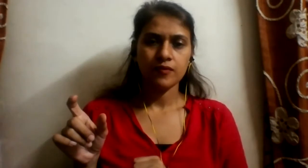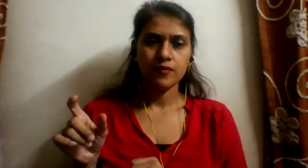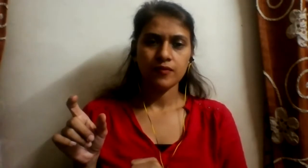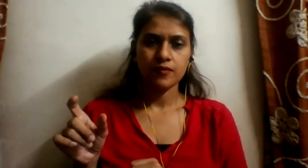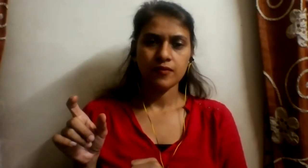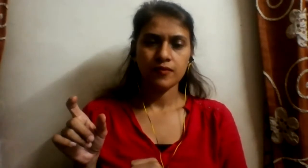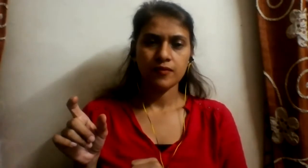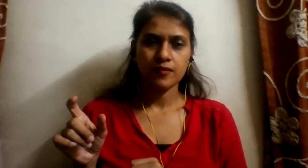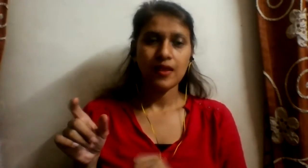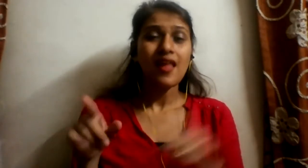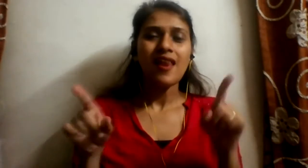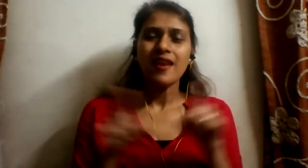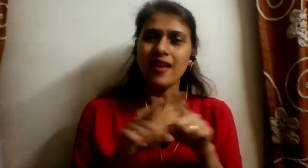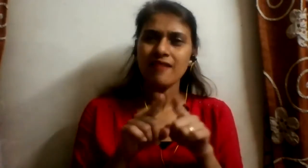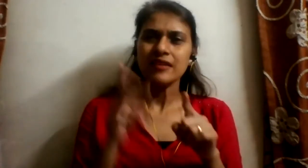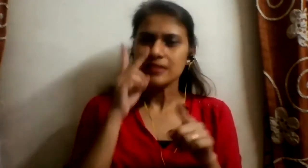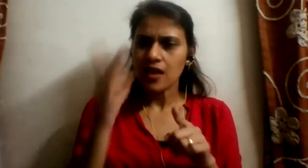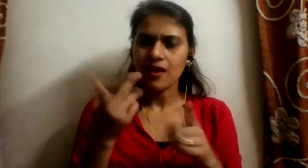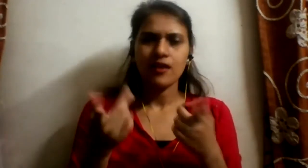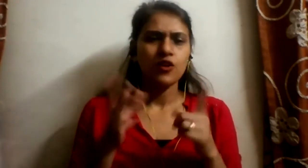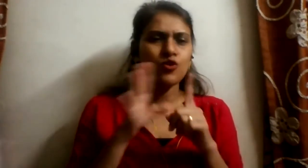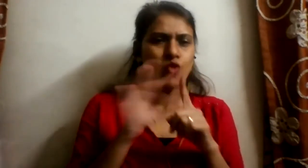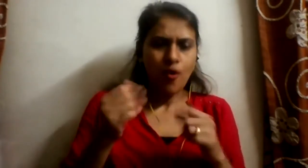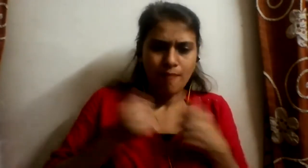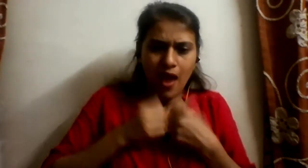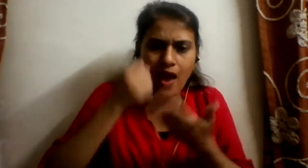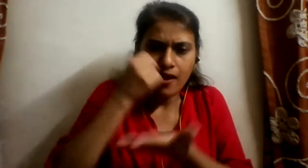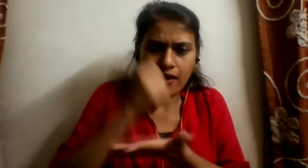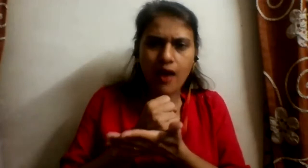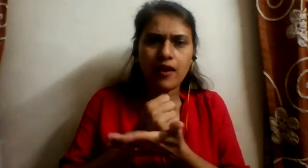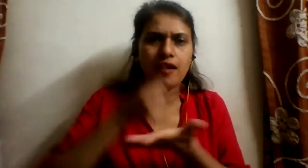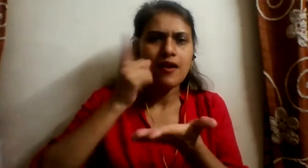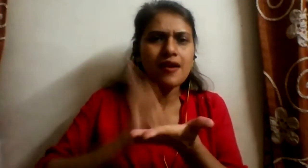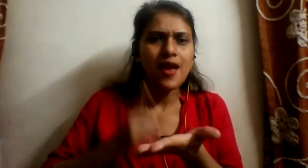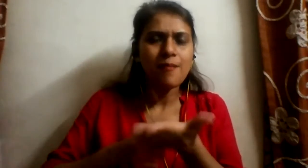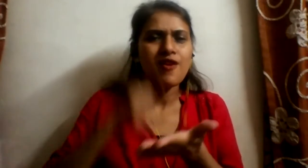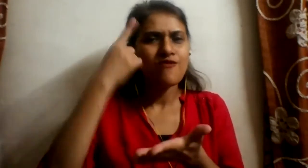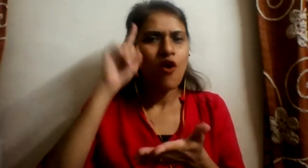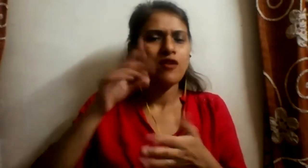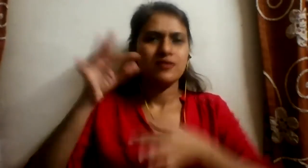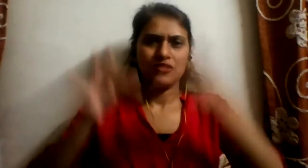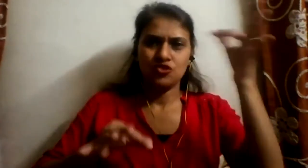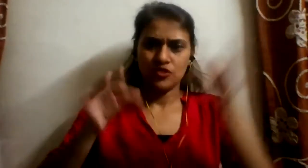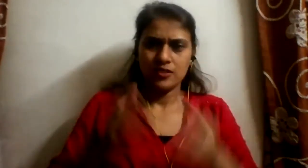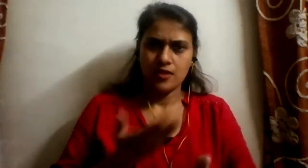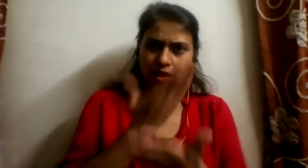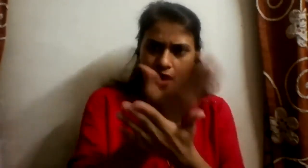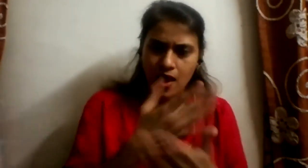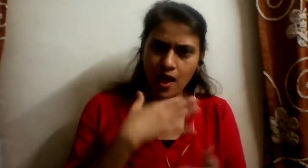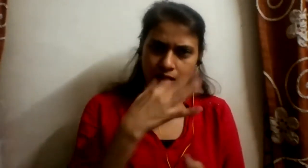litigants, how they can exercise their rights as judges, how they can equally participate in the access to justice system